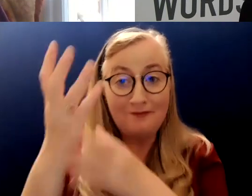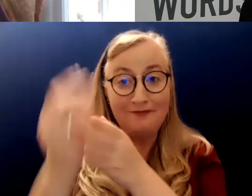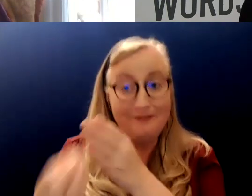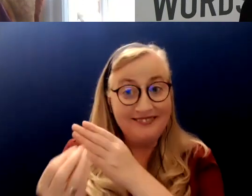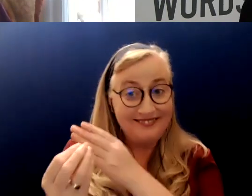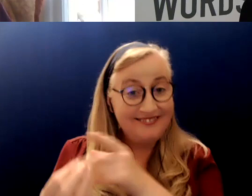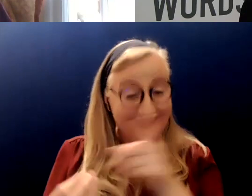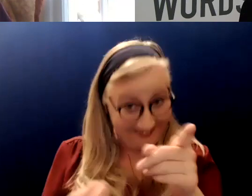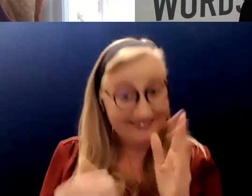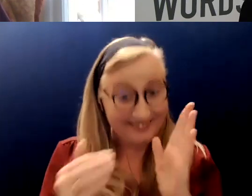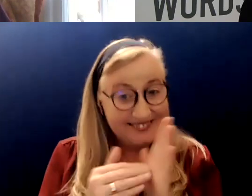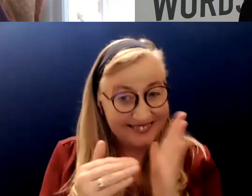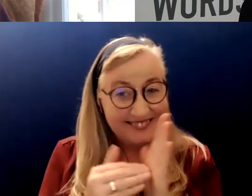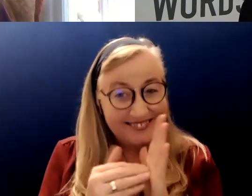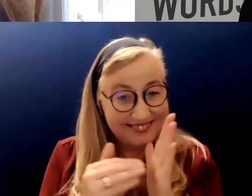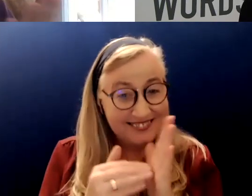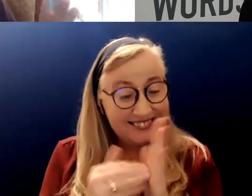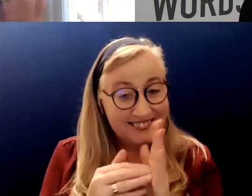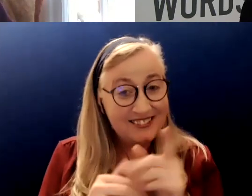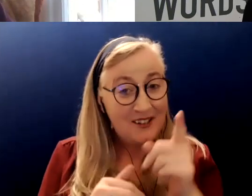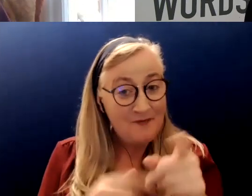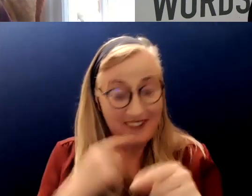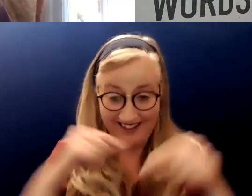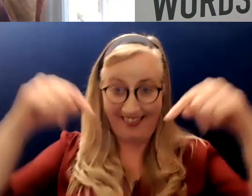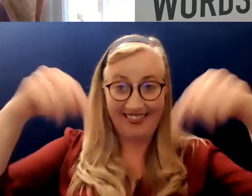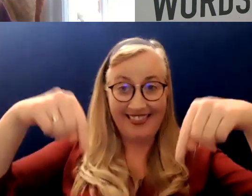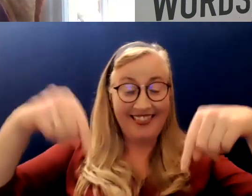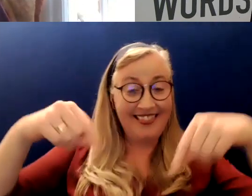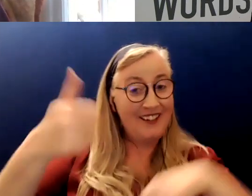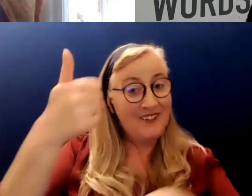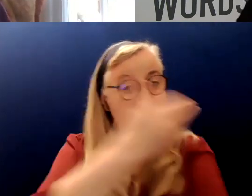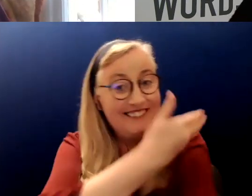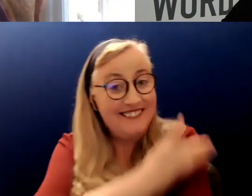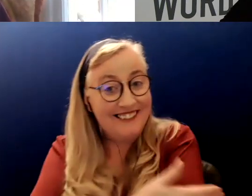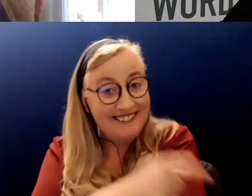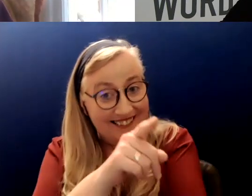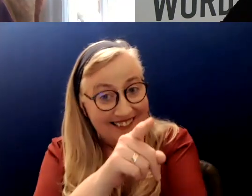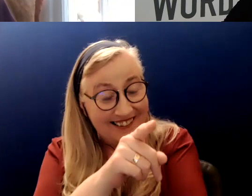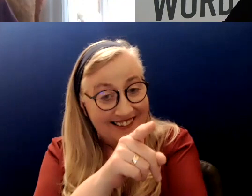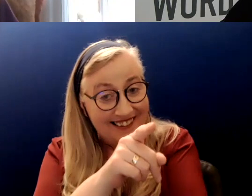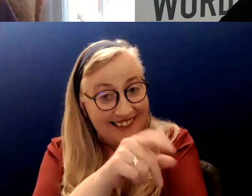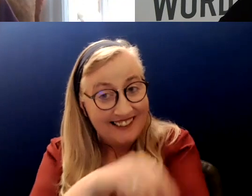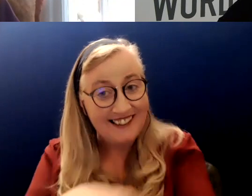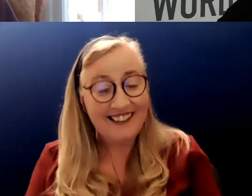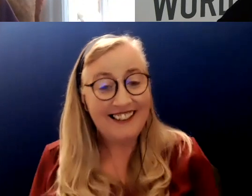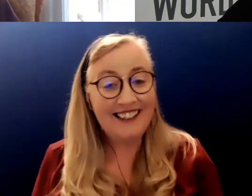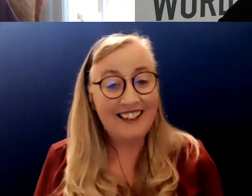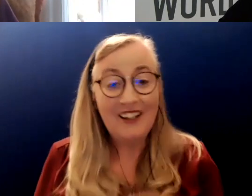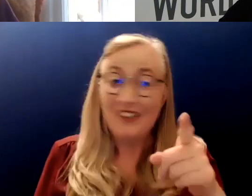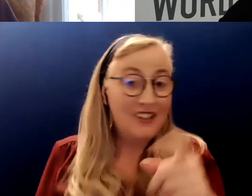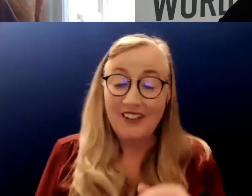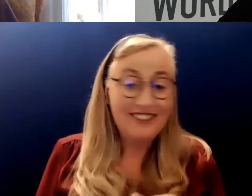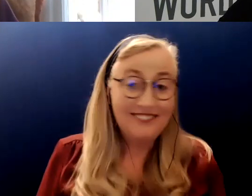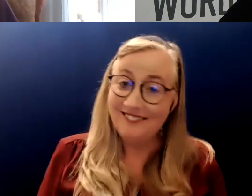Yeah. yeah. Well, this is a good start, isn't it? Well, it Shows like is. this. It is. And I really do thank you for